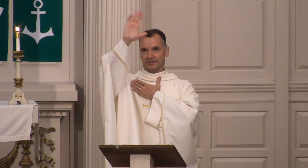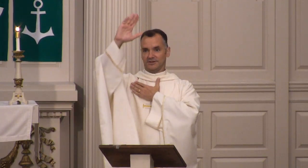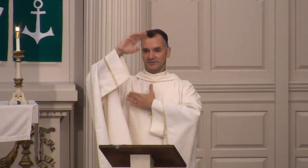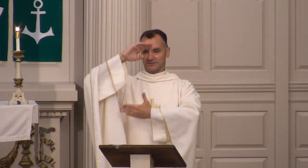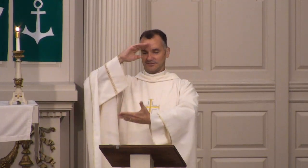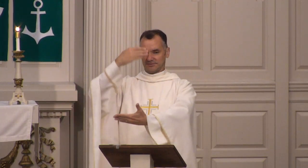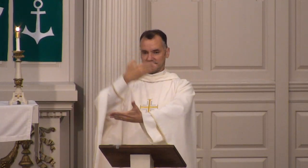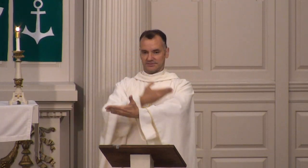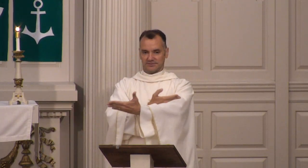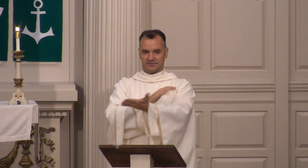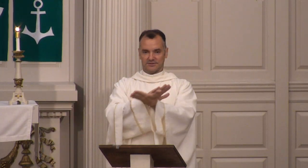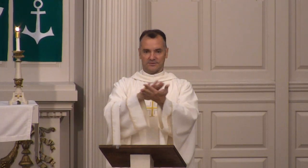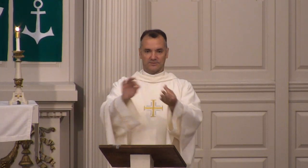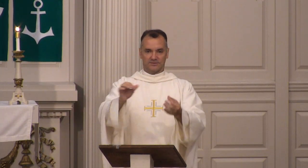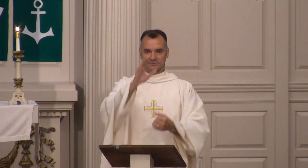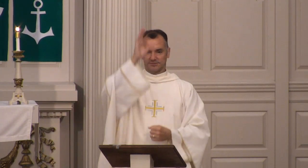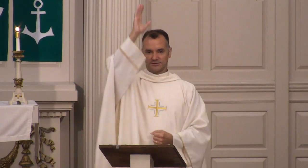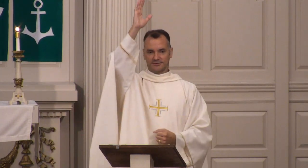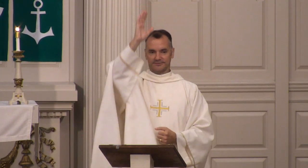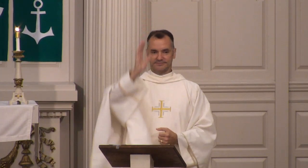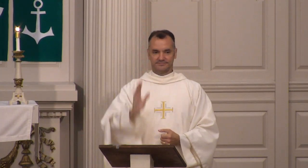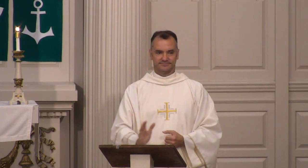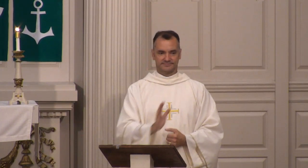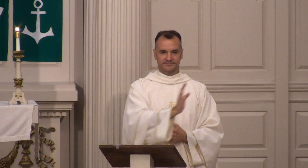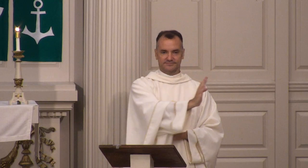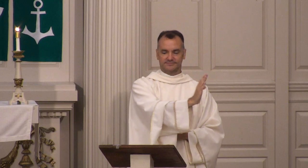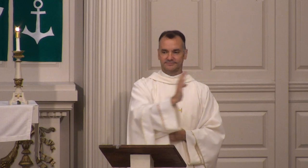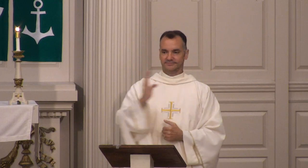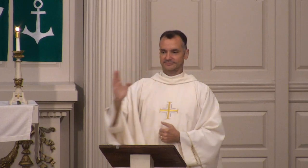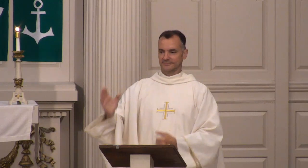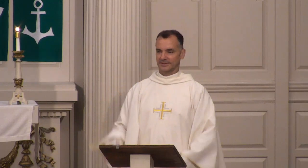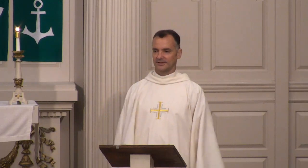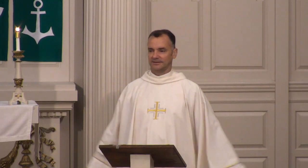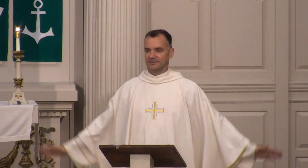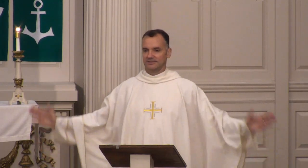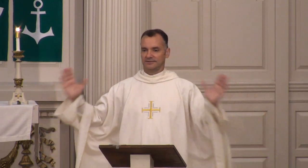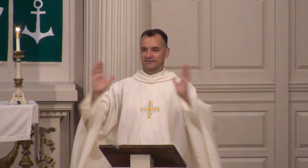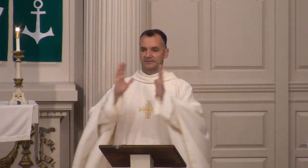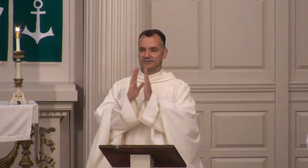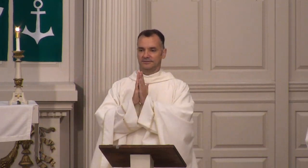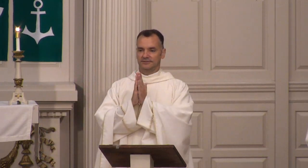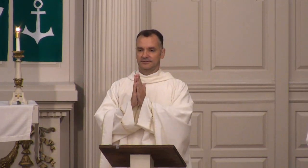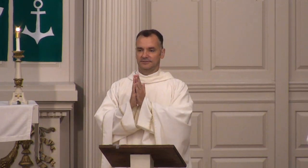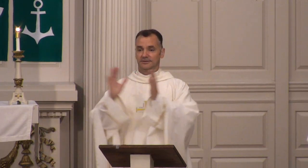May Almighty God bless you, the Father, the Son, and the Holy Spirit. Amen.